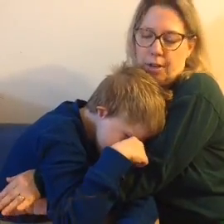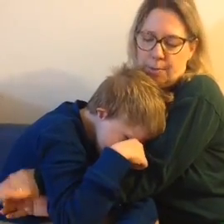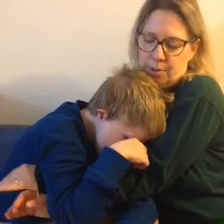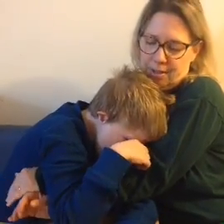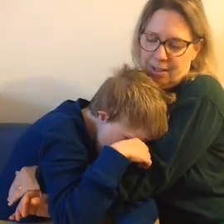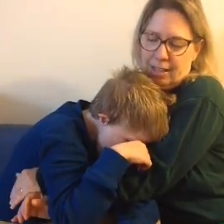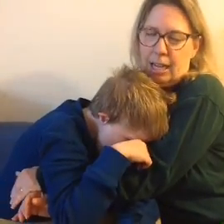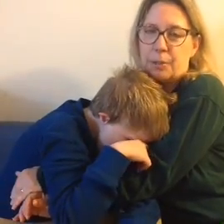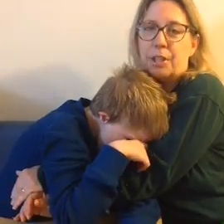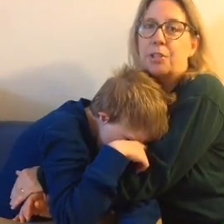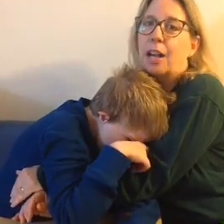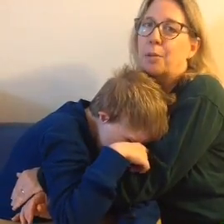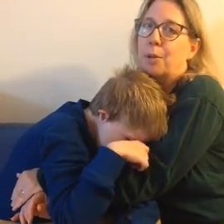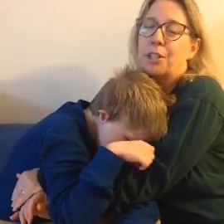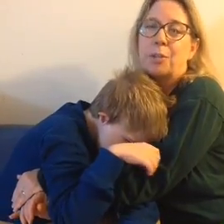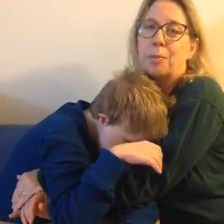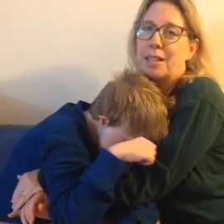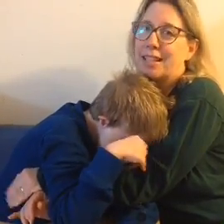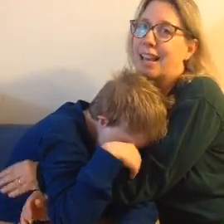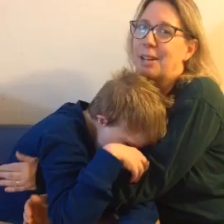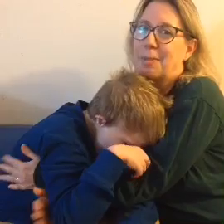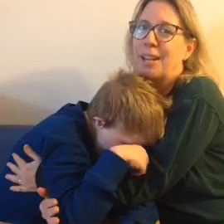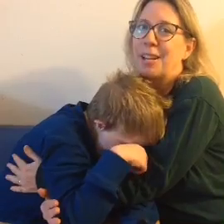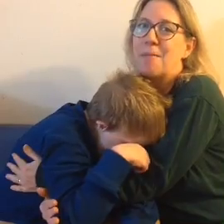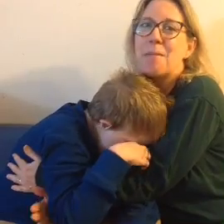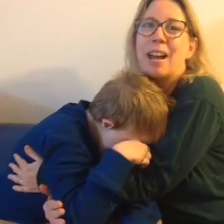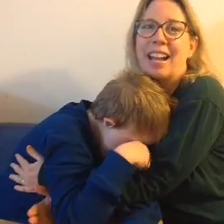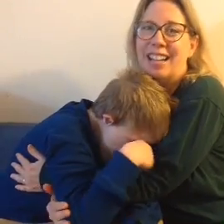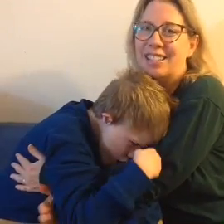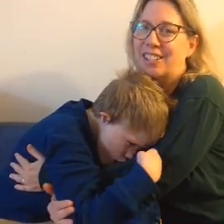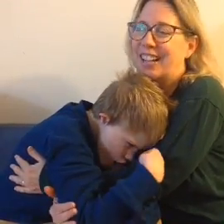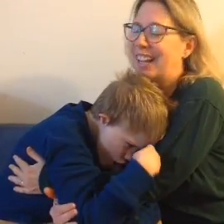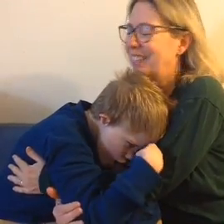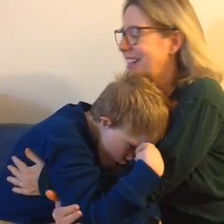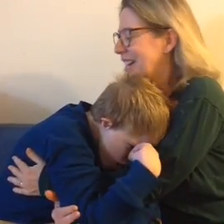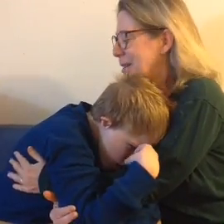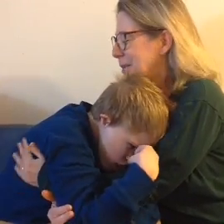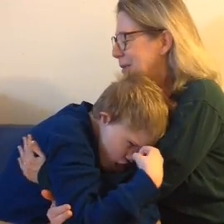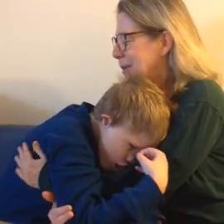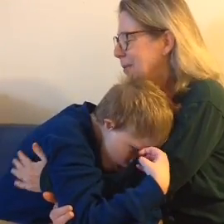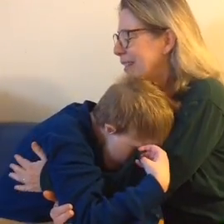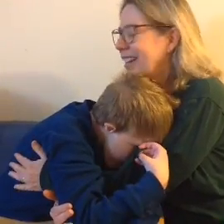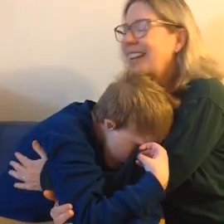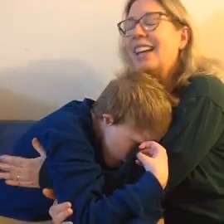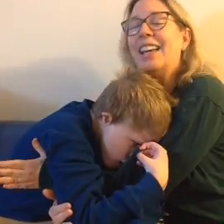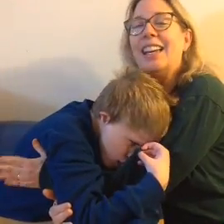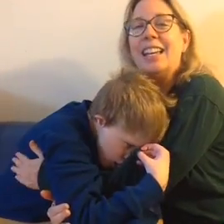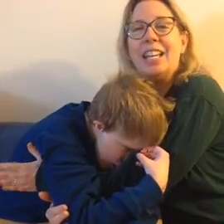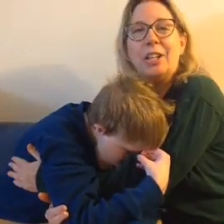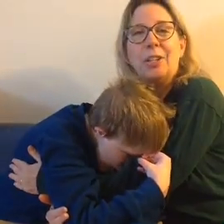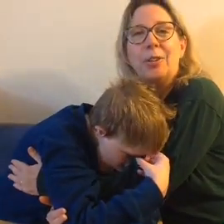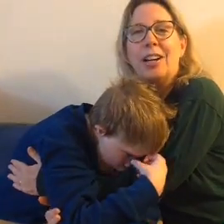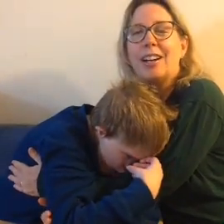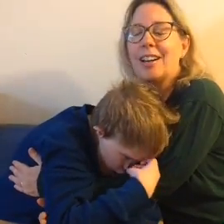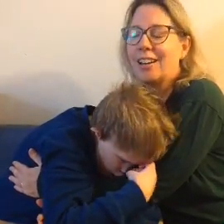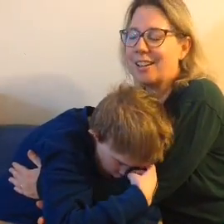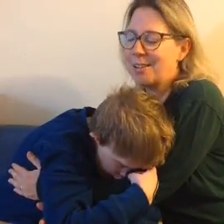grammar. And I was going to try to impress you with my signing, but my hands are kind of tied up at the moment. Anywho,